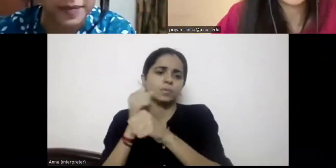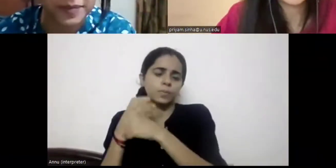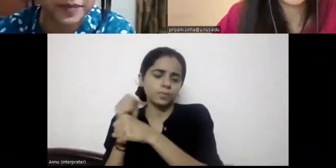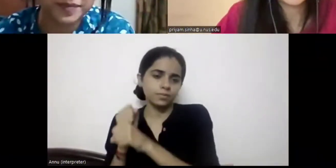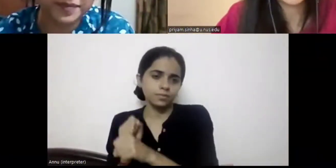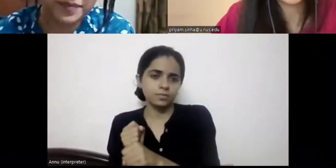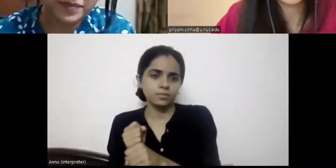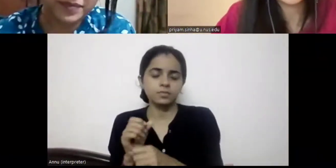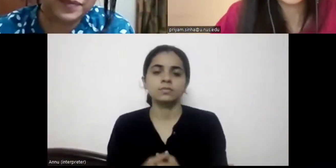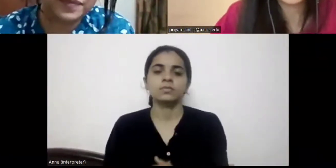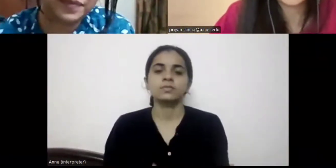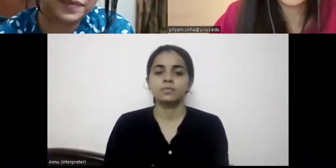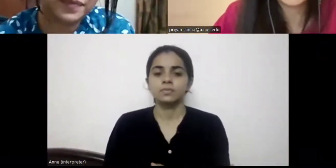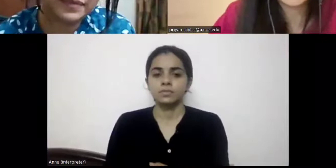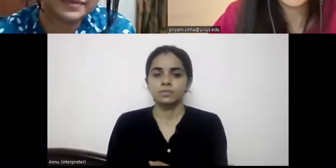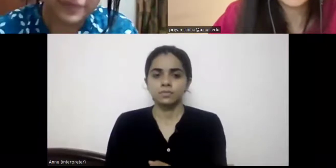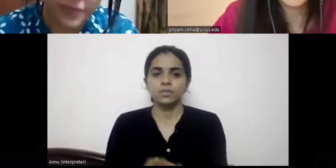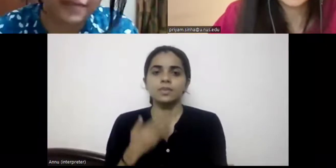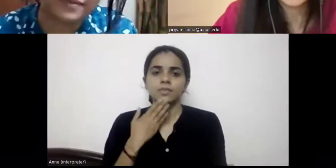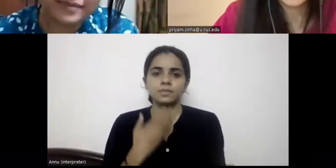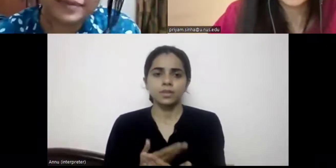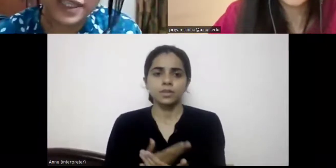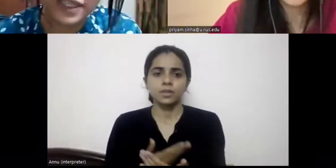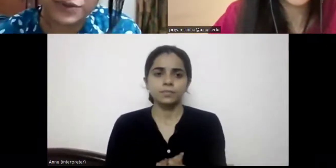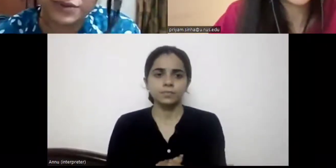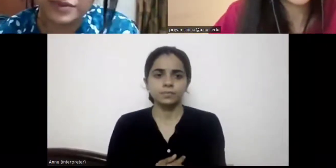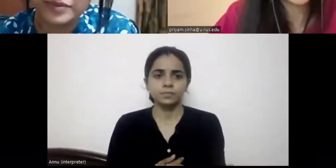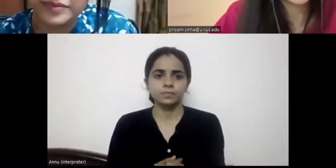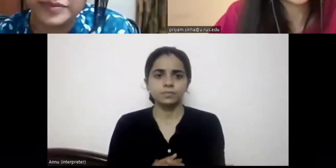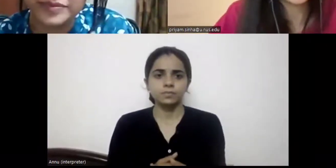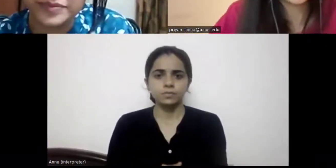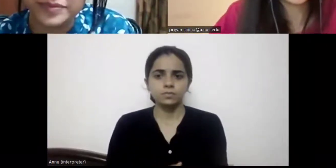it. Thank you, Mansi.